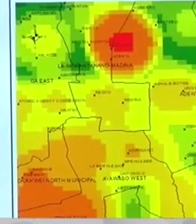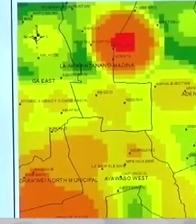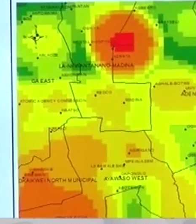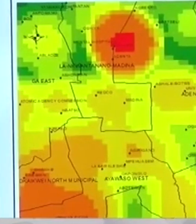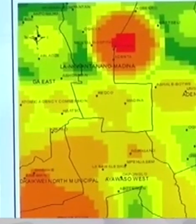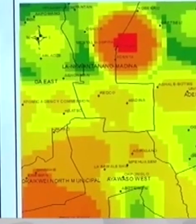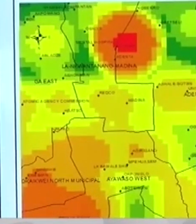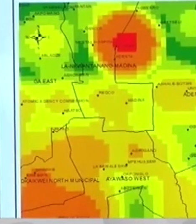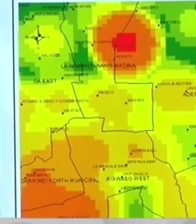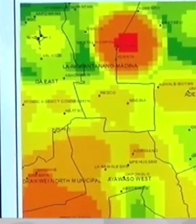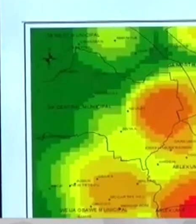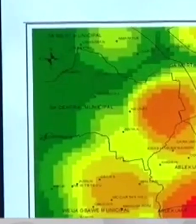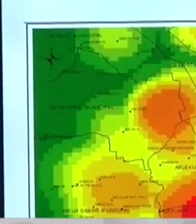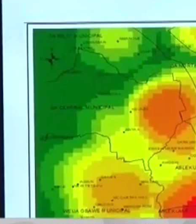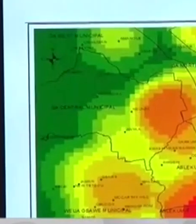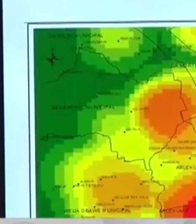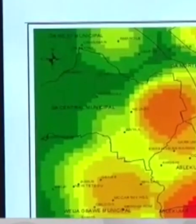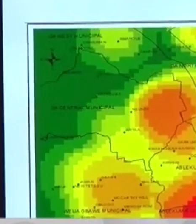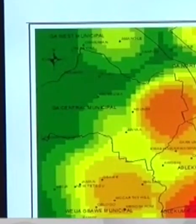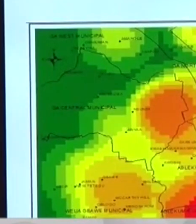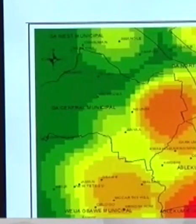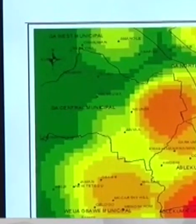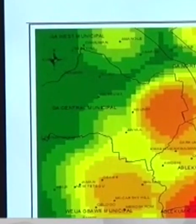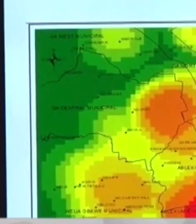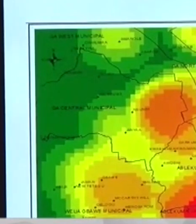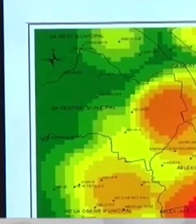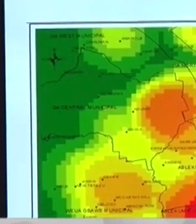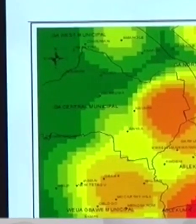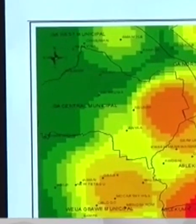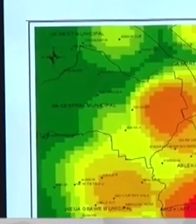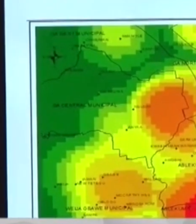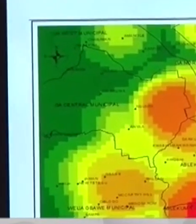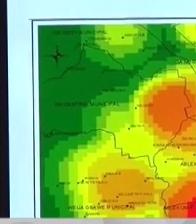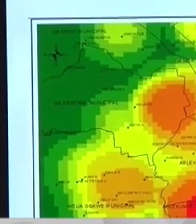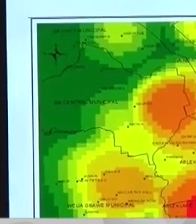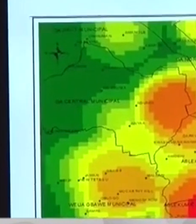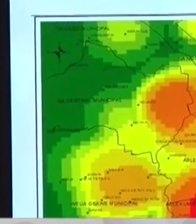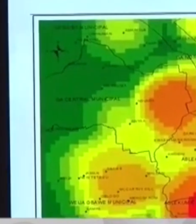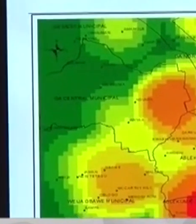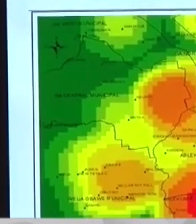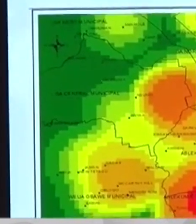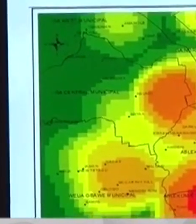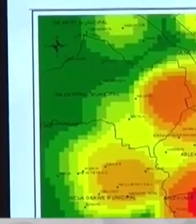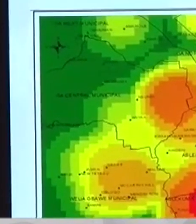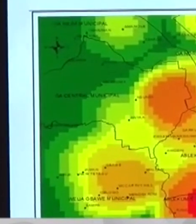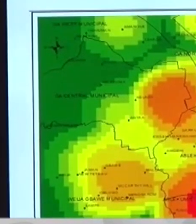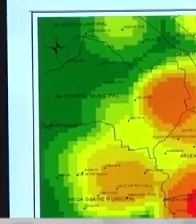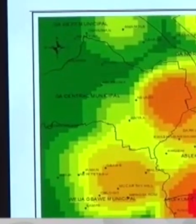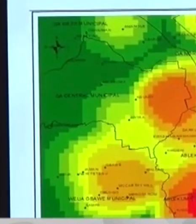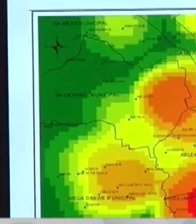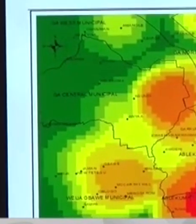East Municipal still quite deeper. So these are available for us to share to see that these are where the real hotspots